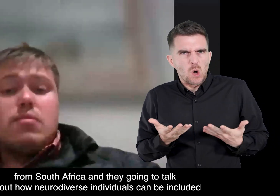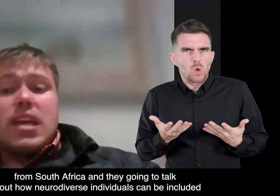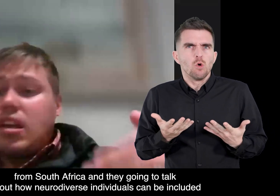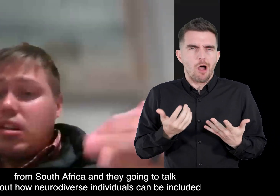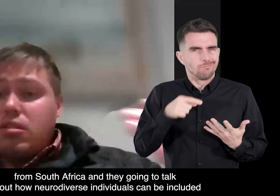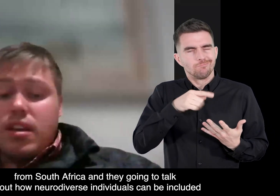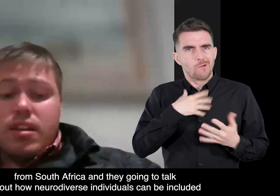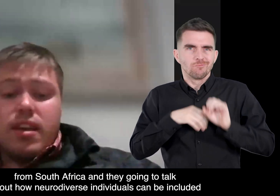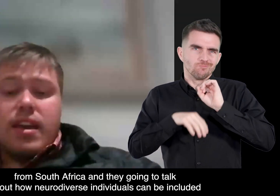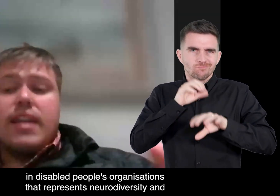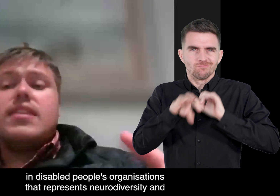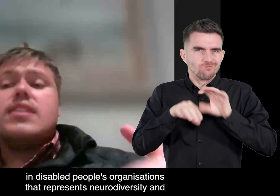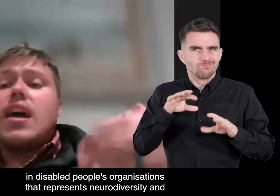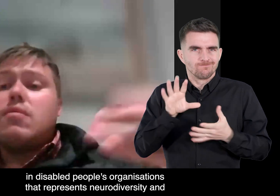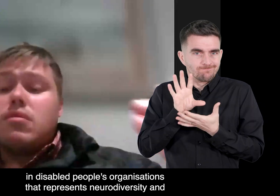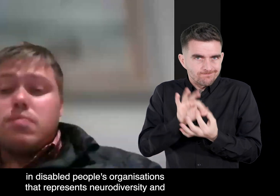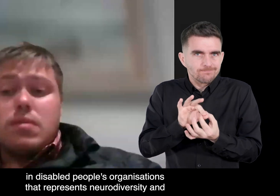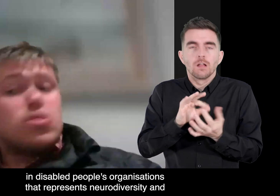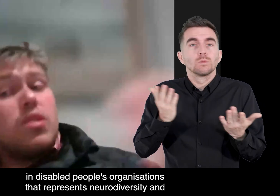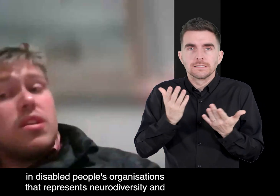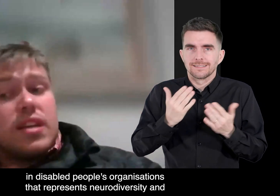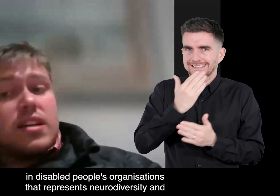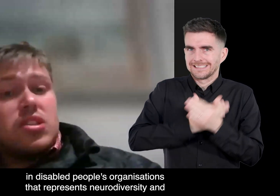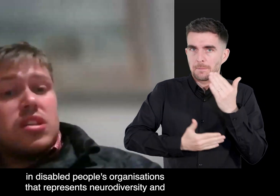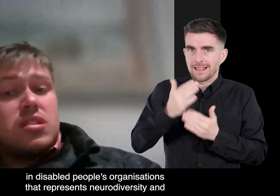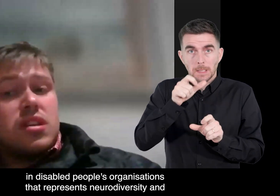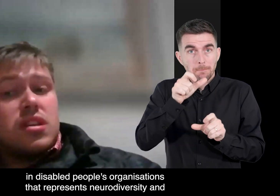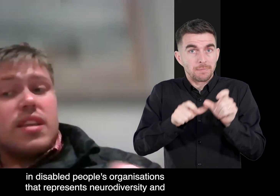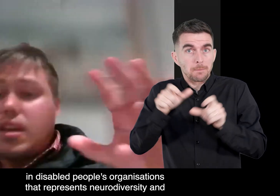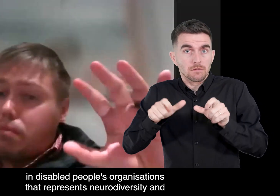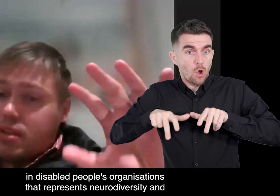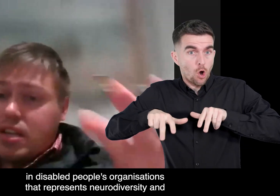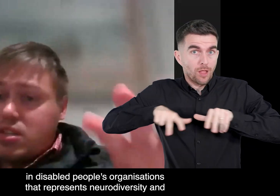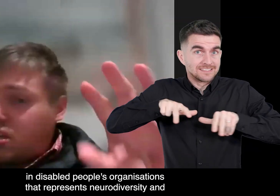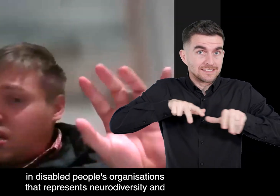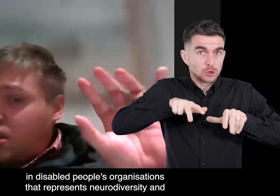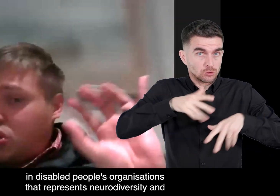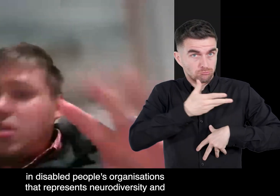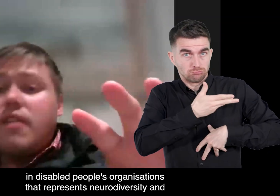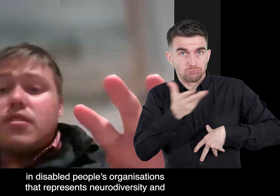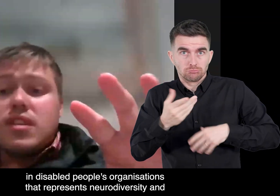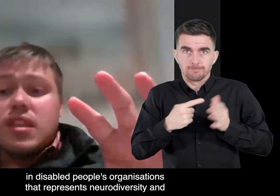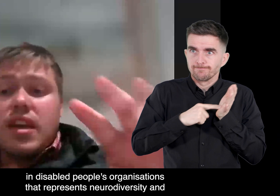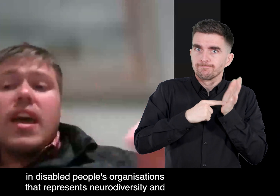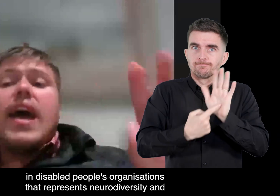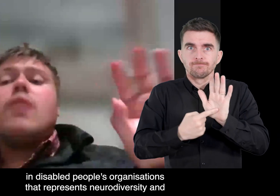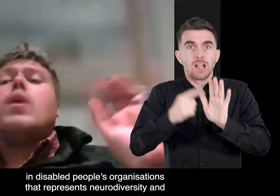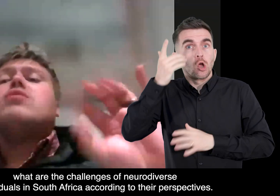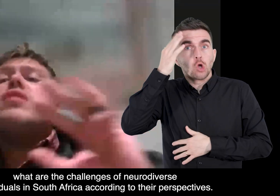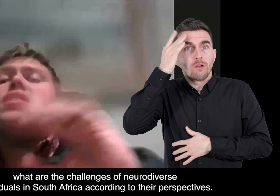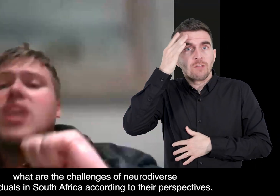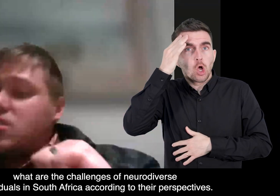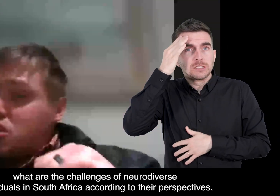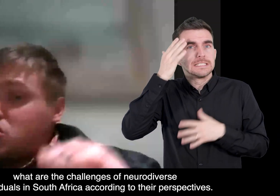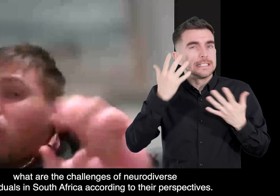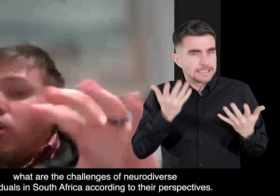can be included in disabled people's organizations that represents neurodiversity and what